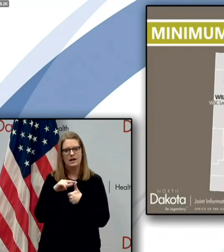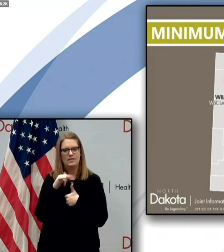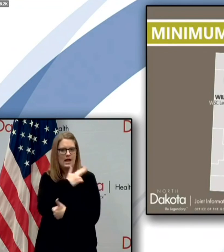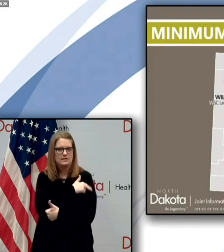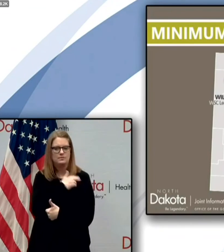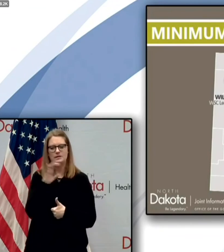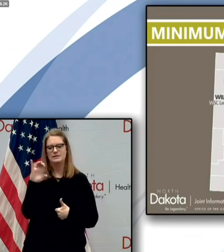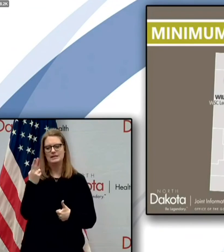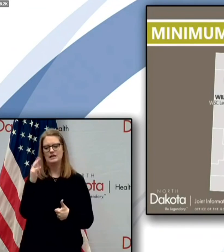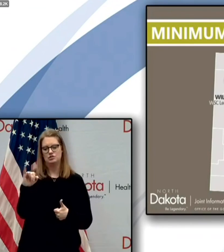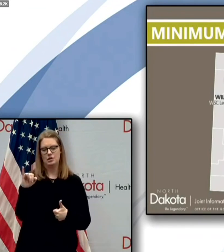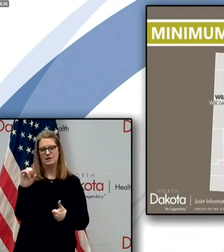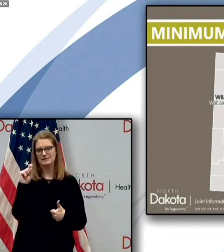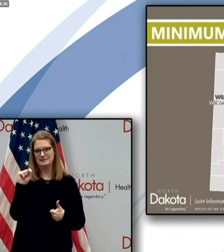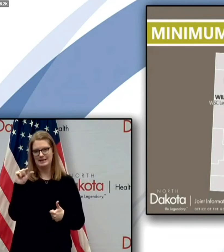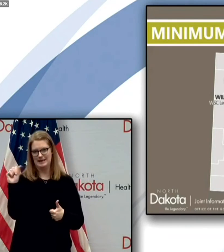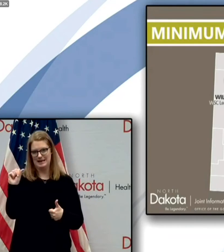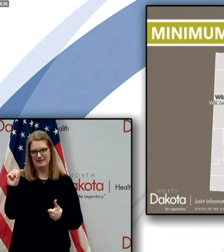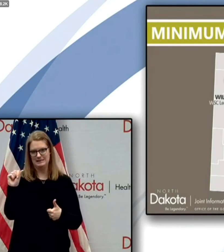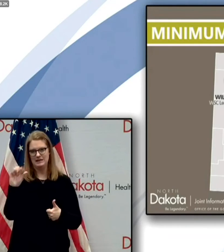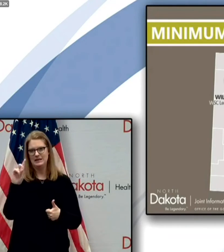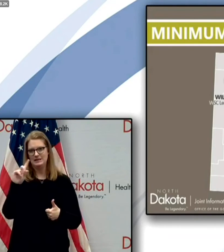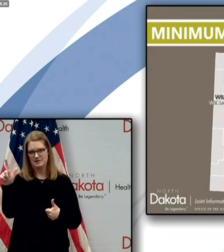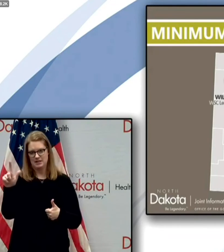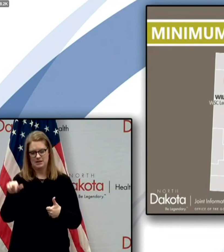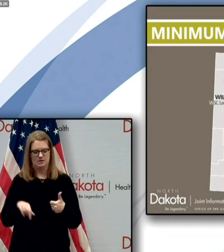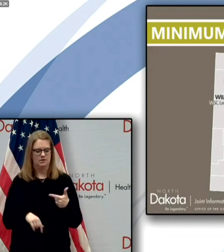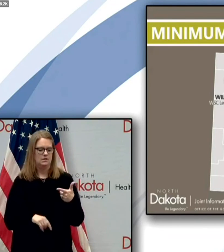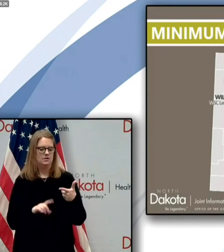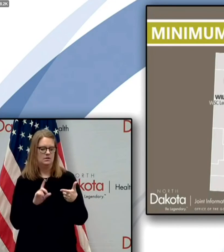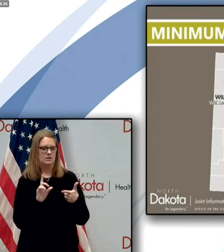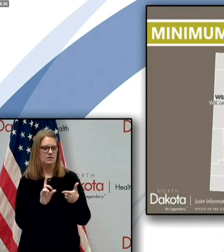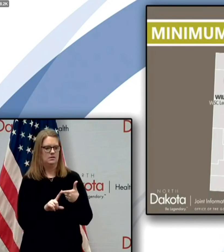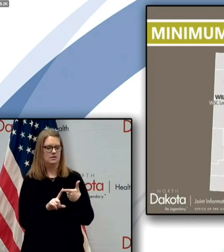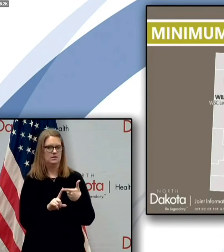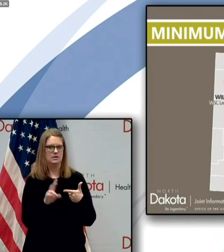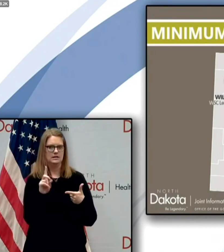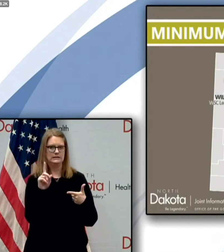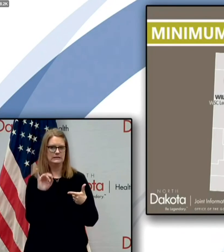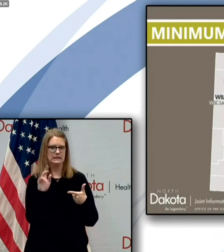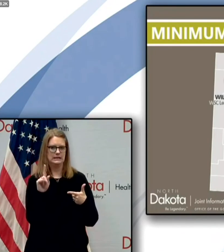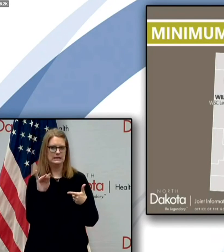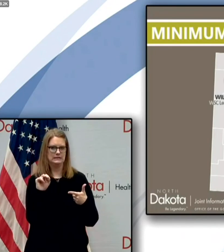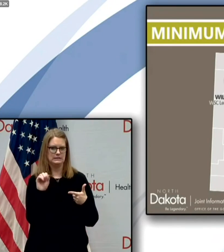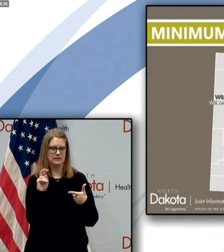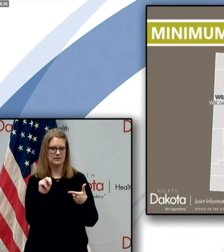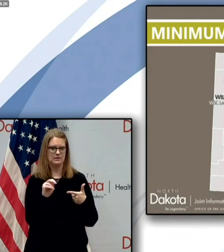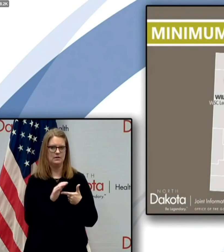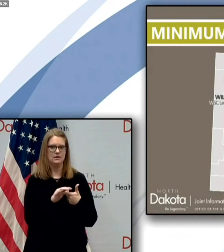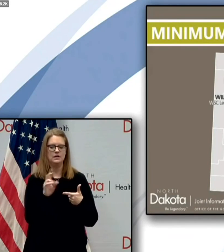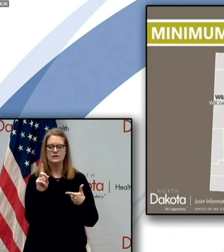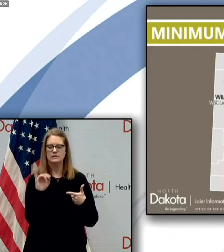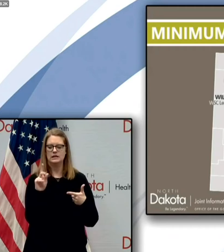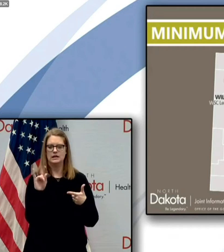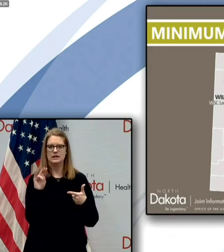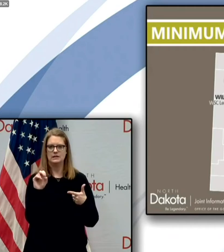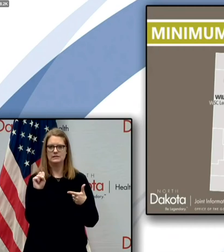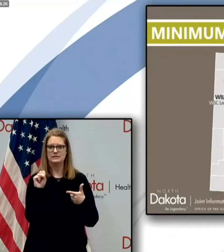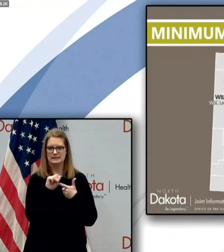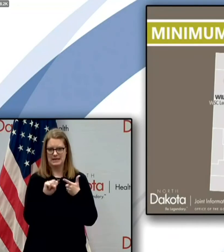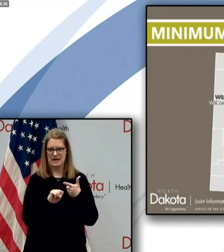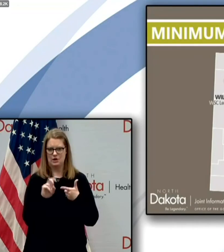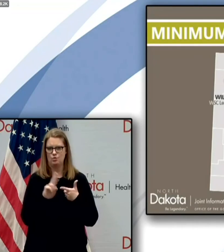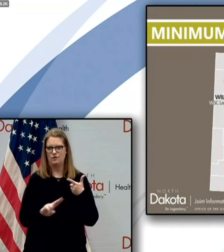be CHI, St. Alexis, in Devil's Lake. In Dickinson, we would be at Dickinson State